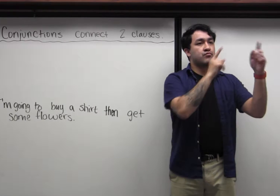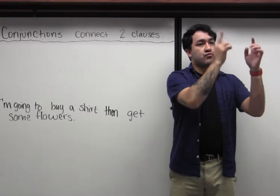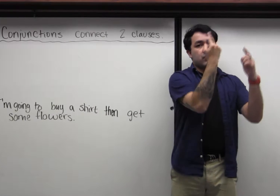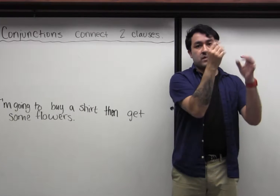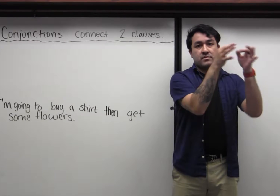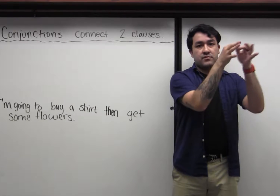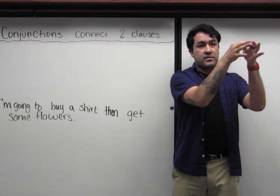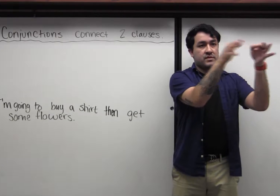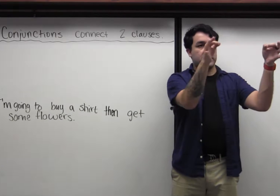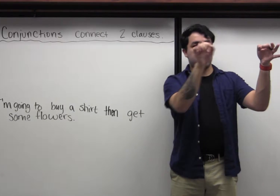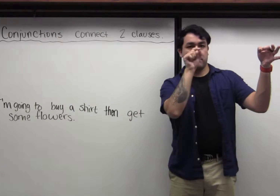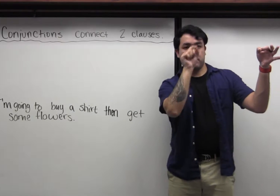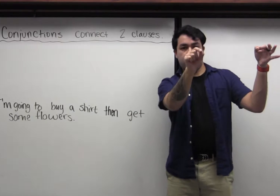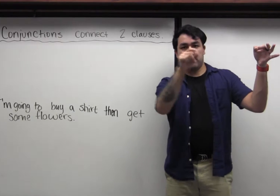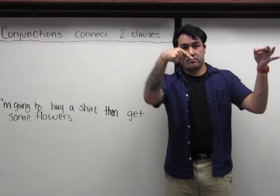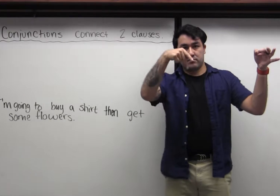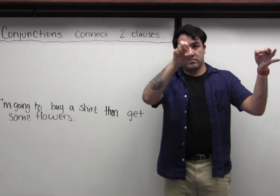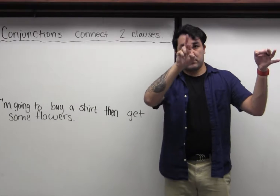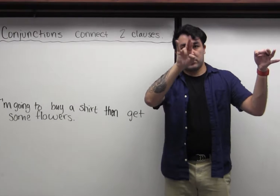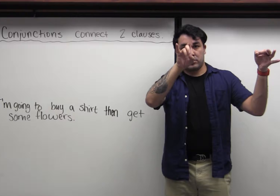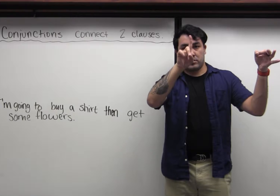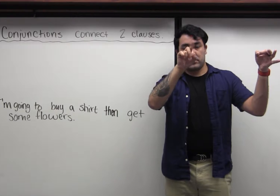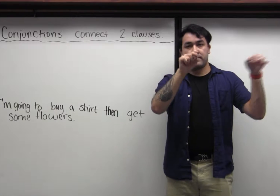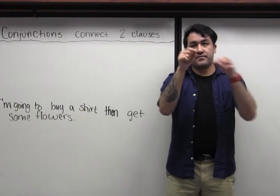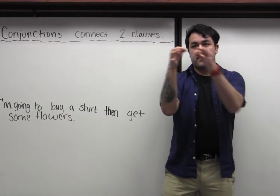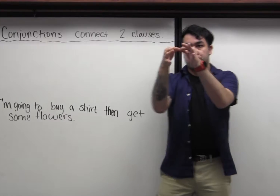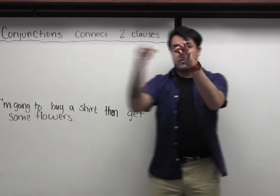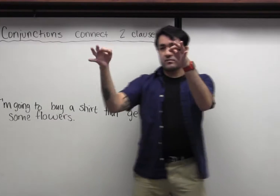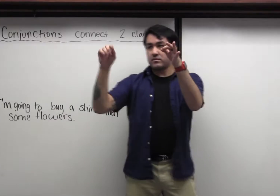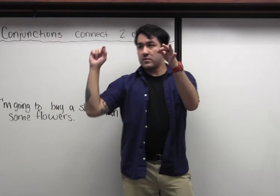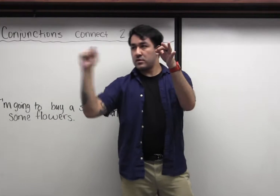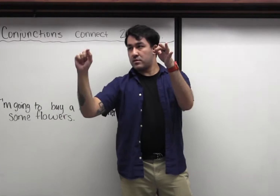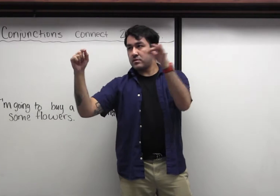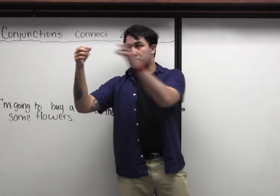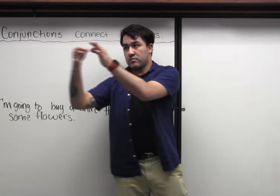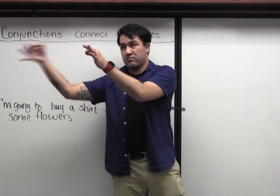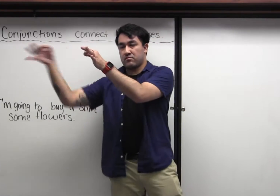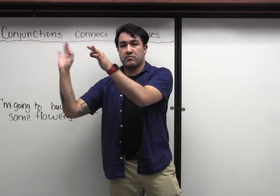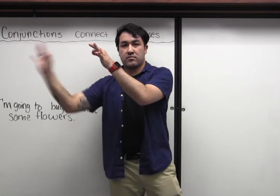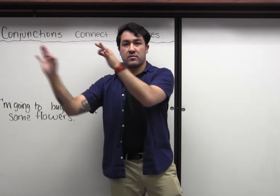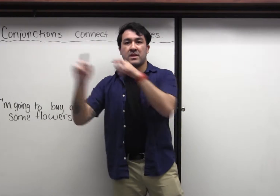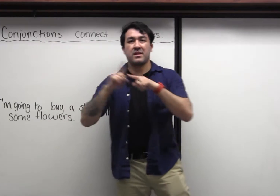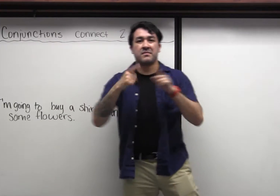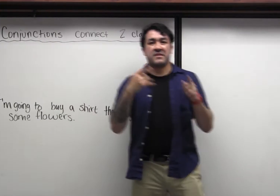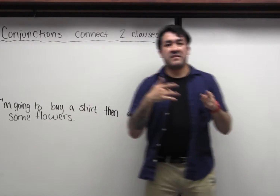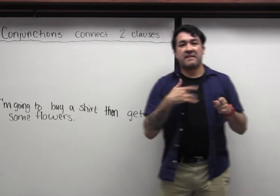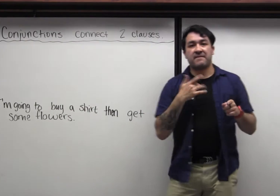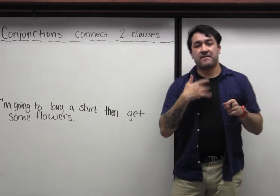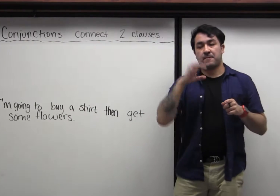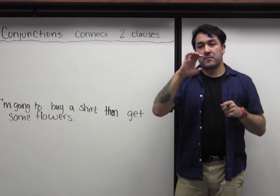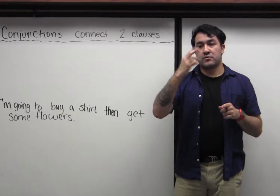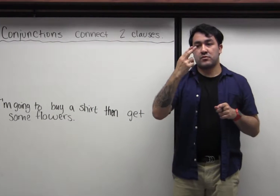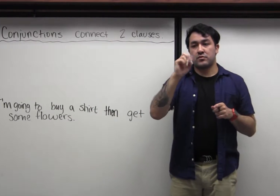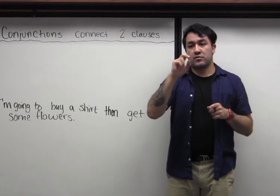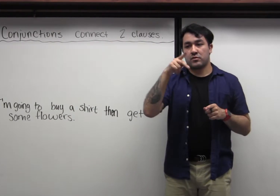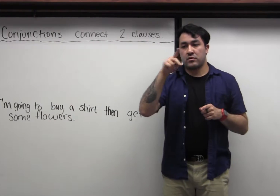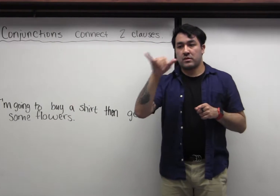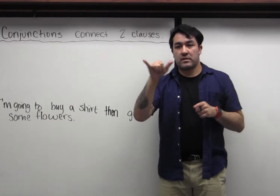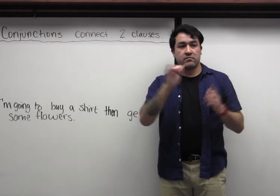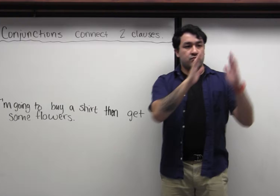So, for example, right, in English, it could be a sentence, which is an independent clause, period, and then a